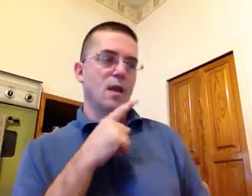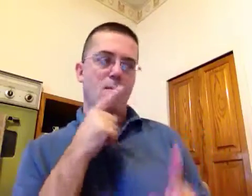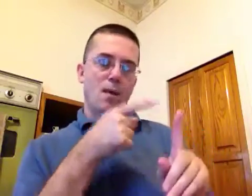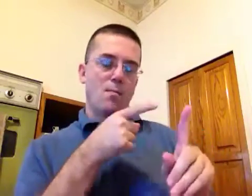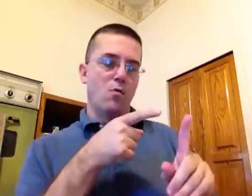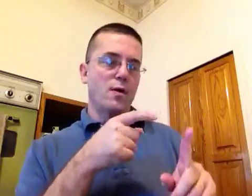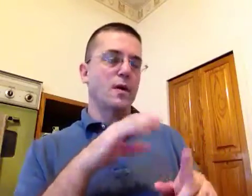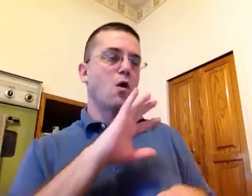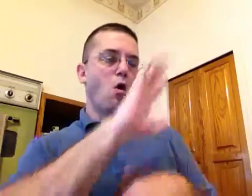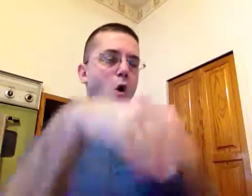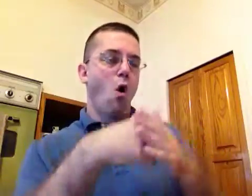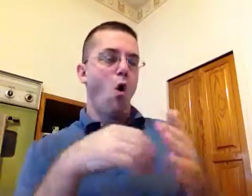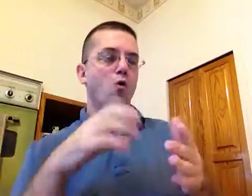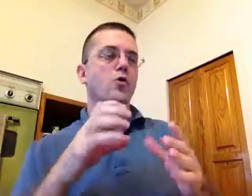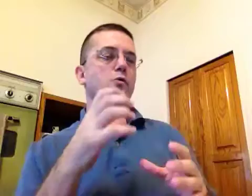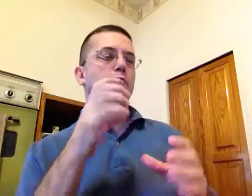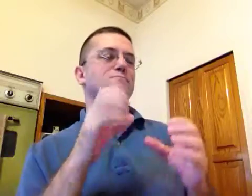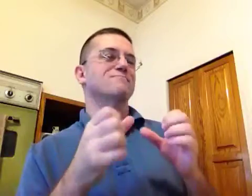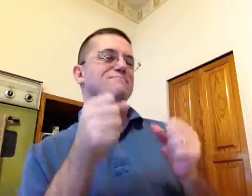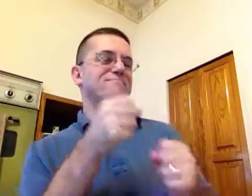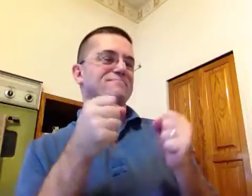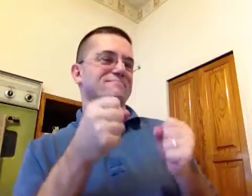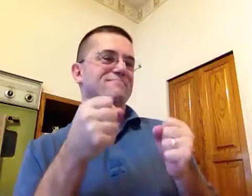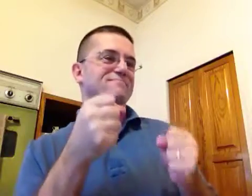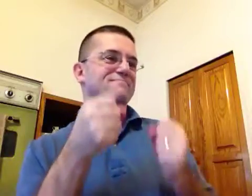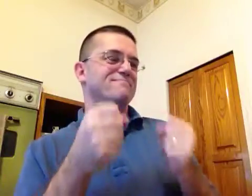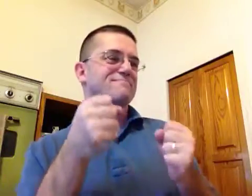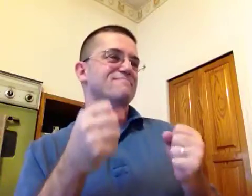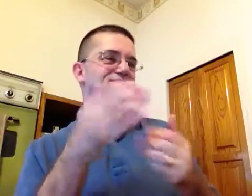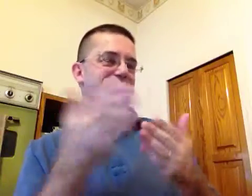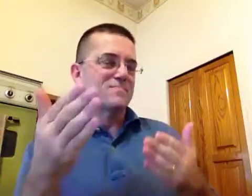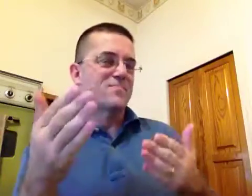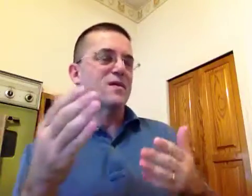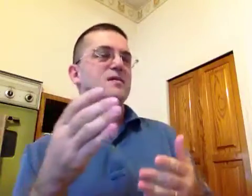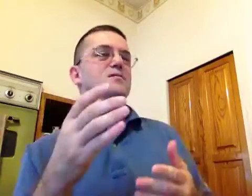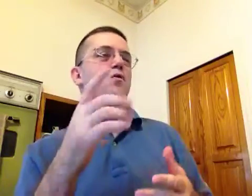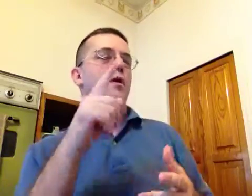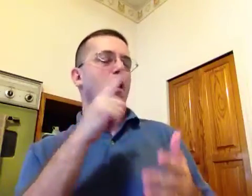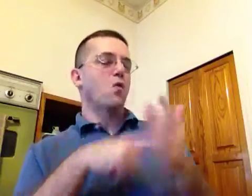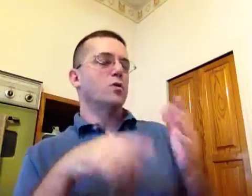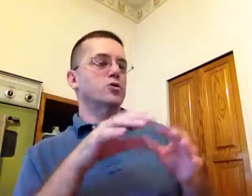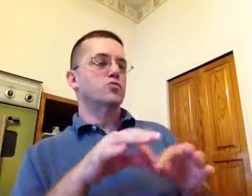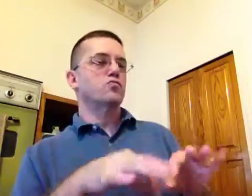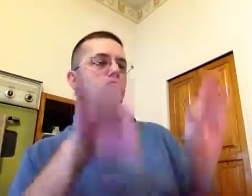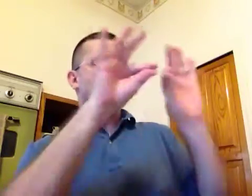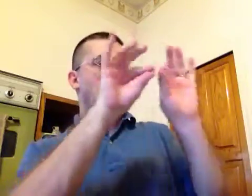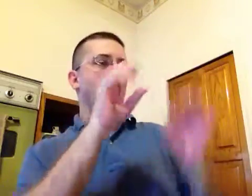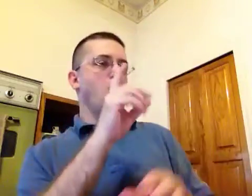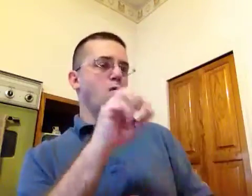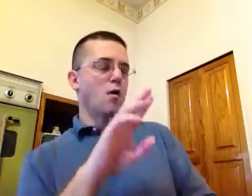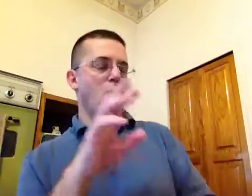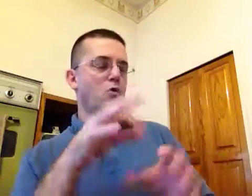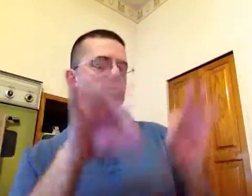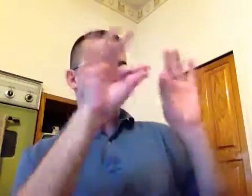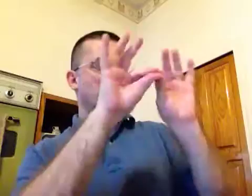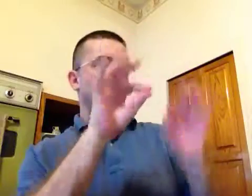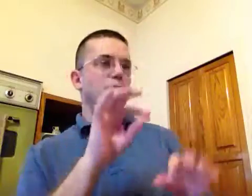than 50% of your income. And that's correct. And so what are your cars worth? What are your cars worth?